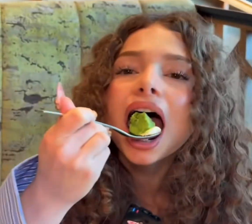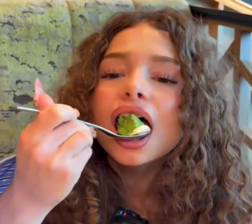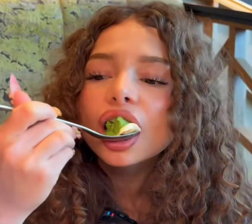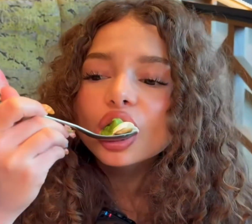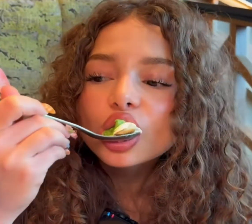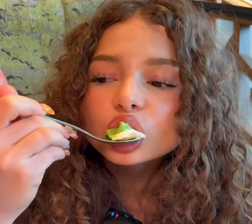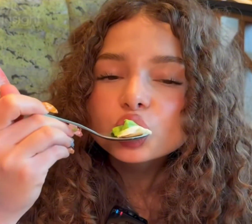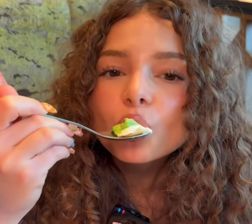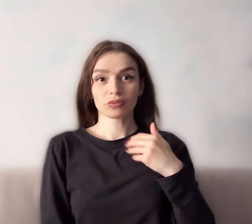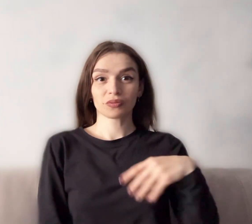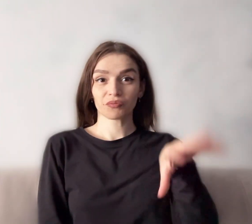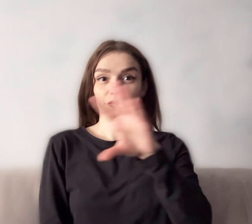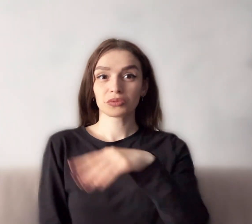1,000 tons each.